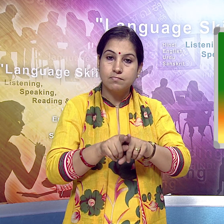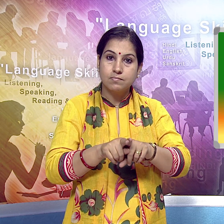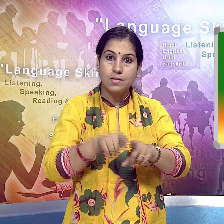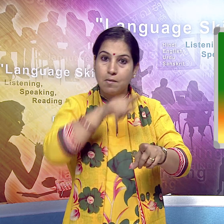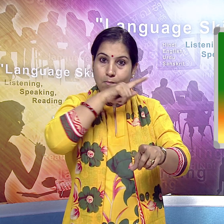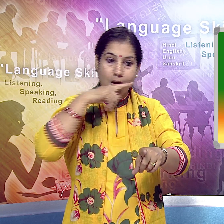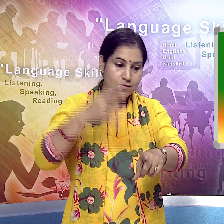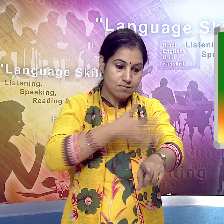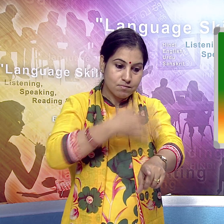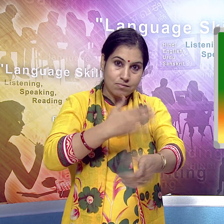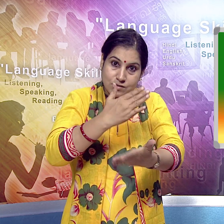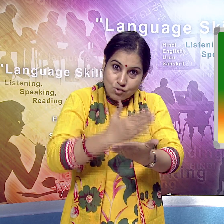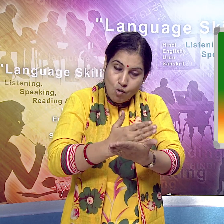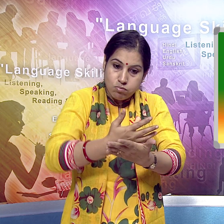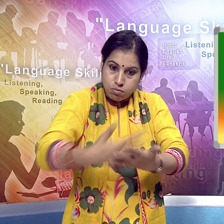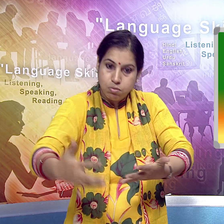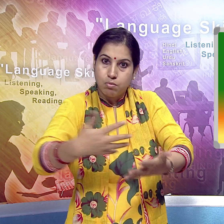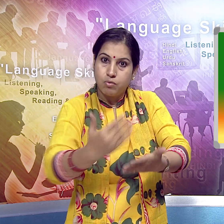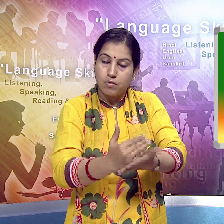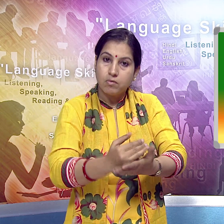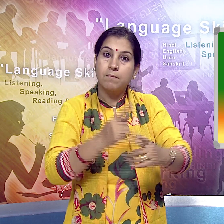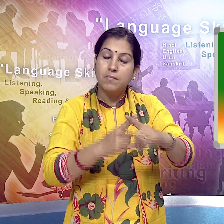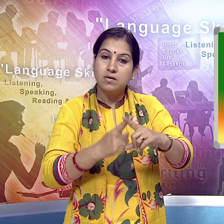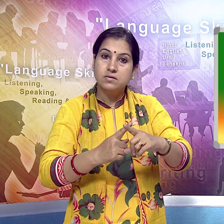clotting, and also the functioning of the nerves.